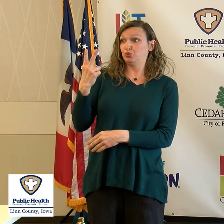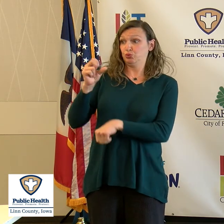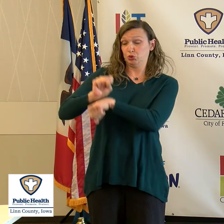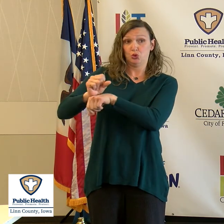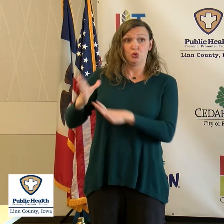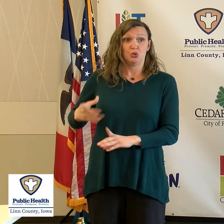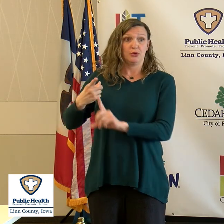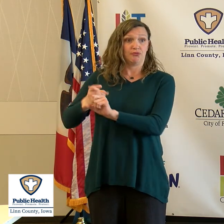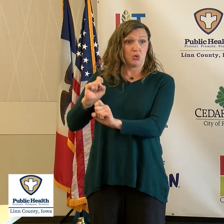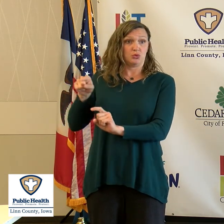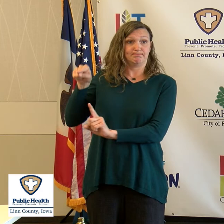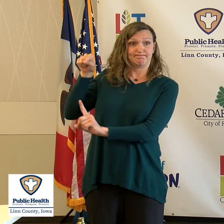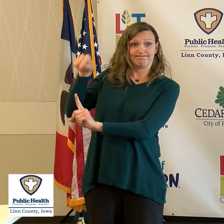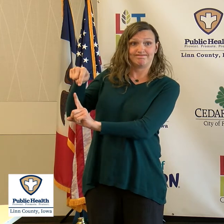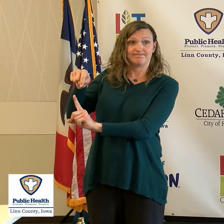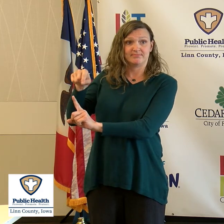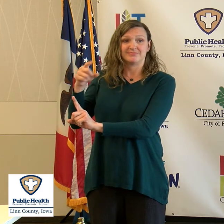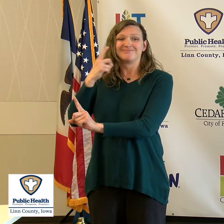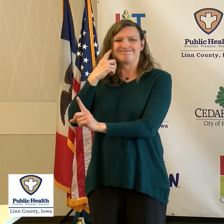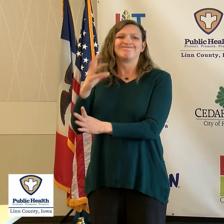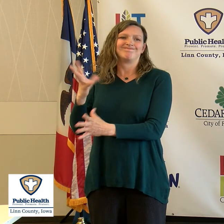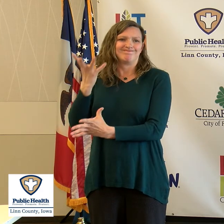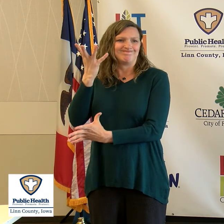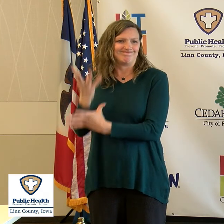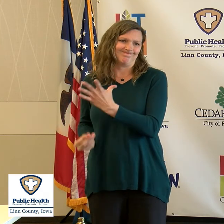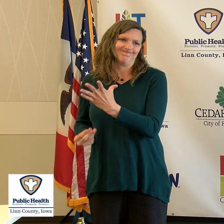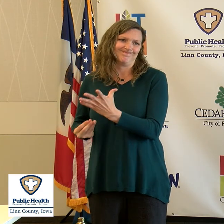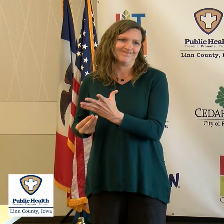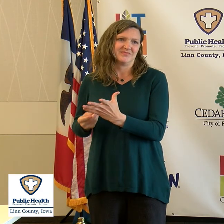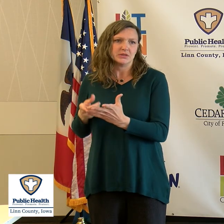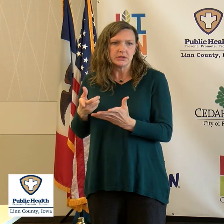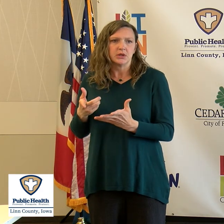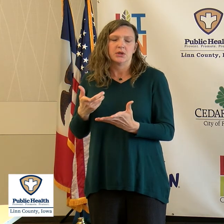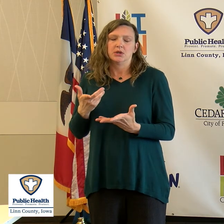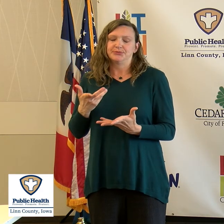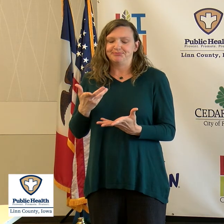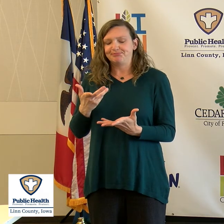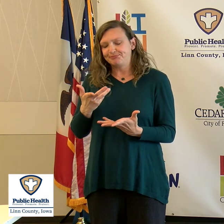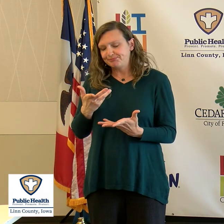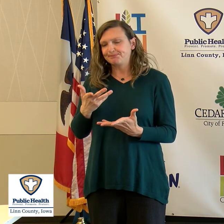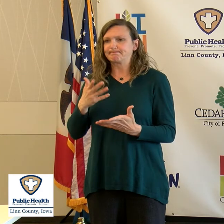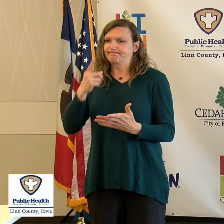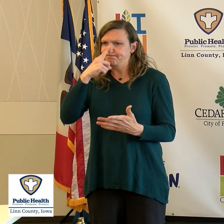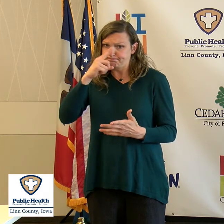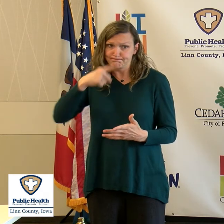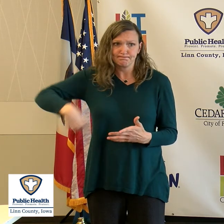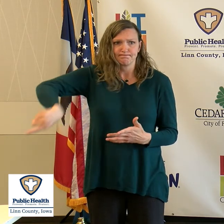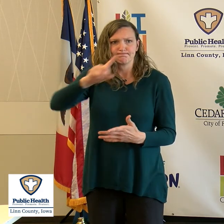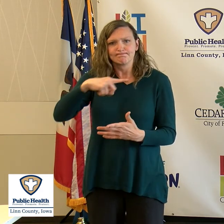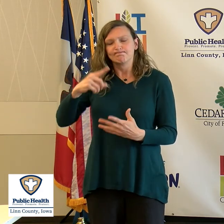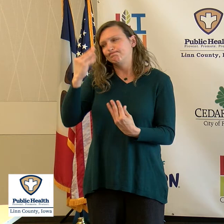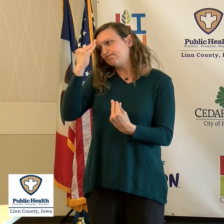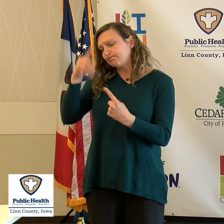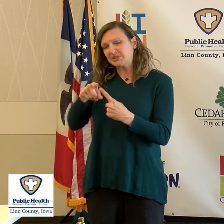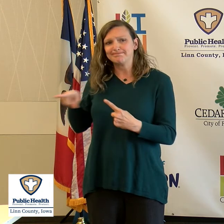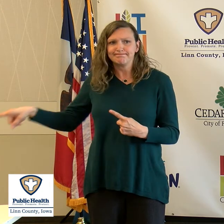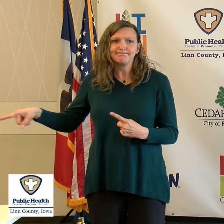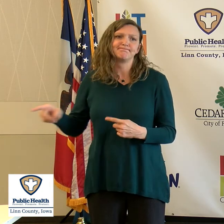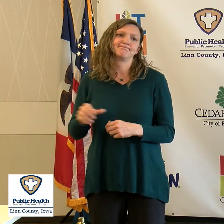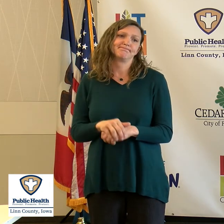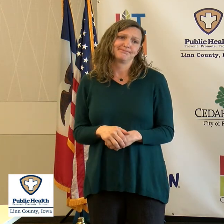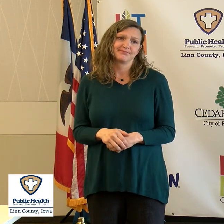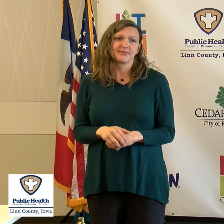essential question must now be asked and answered. What are we doing to keep our workers safe during this global